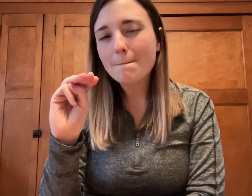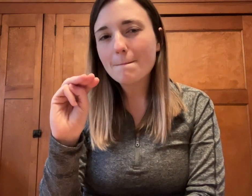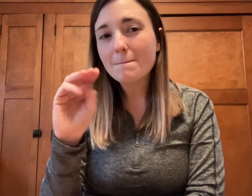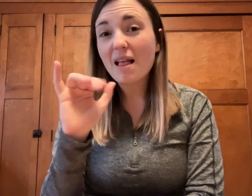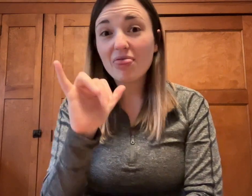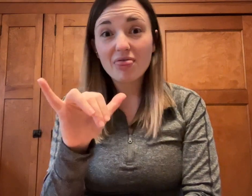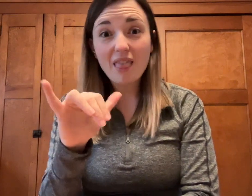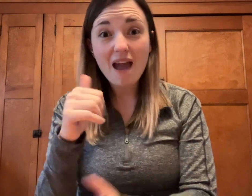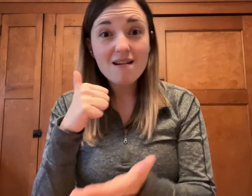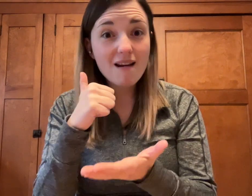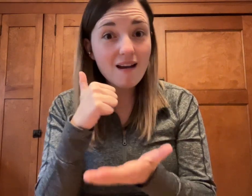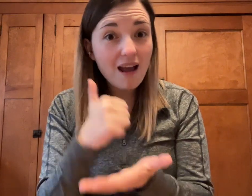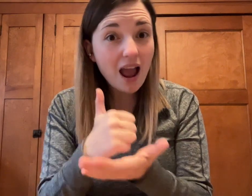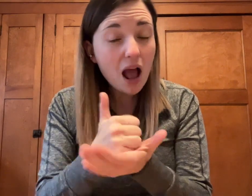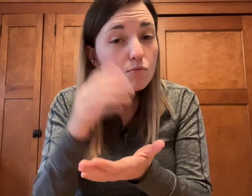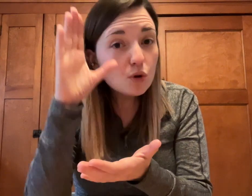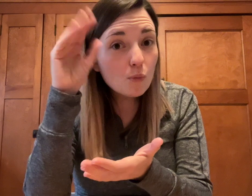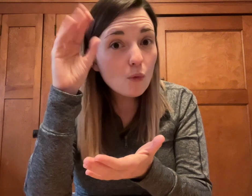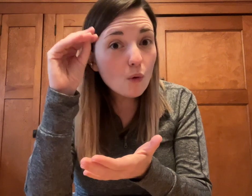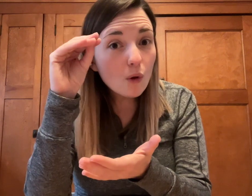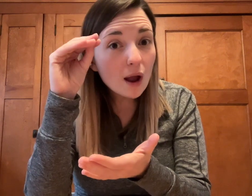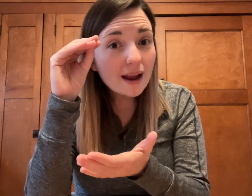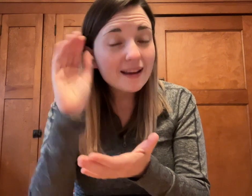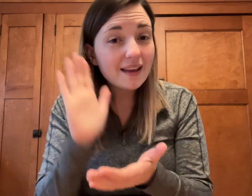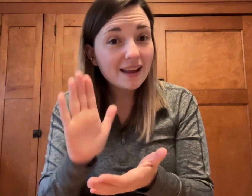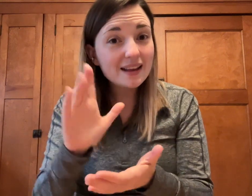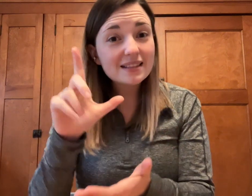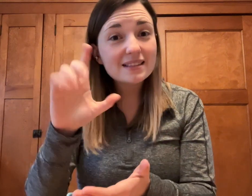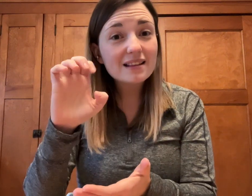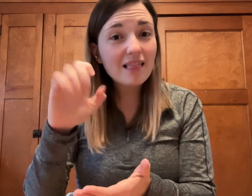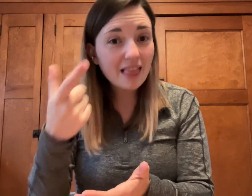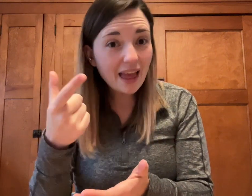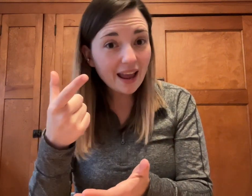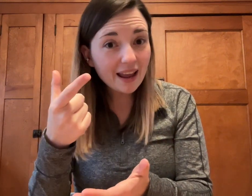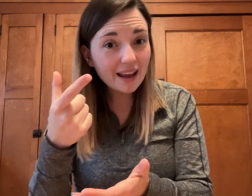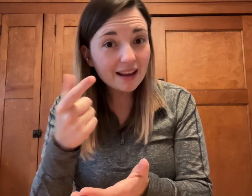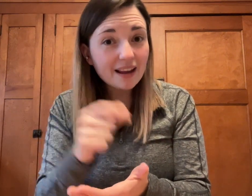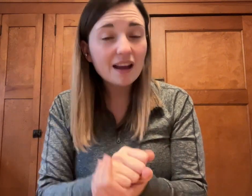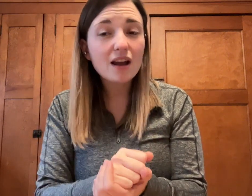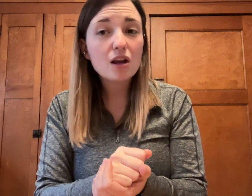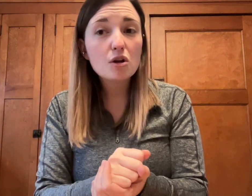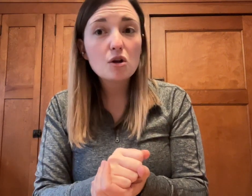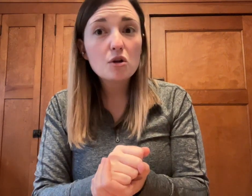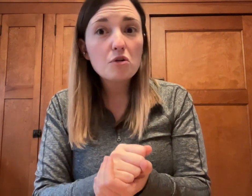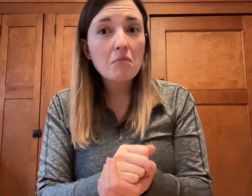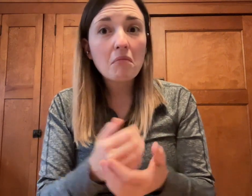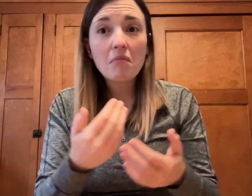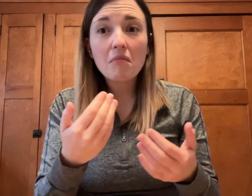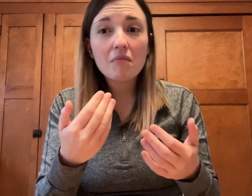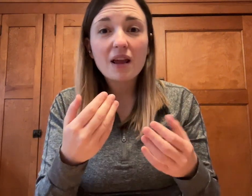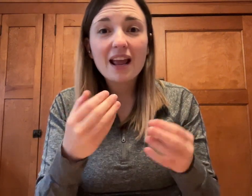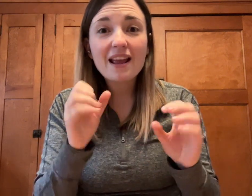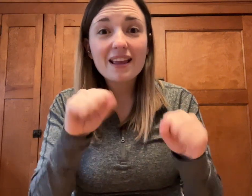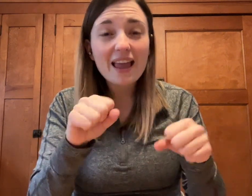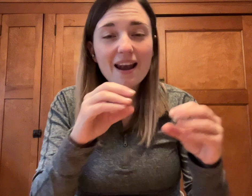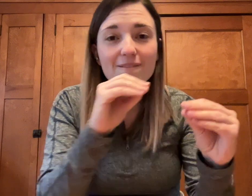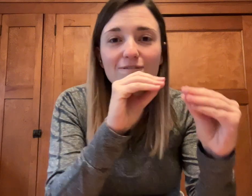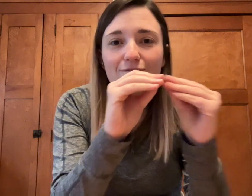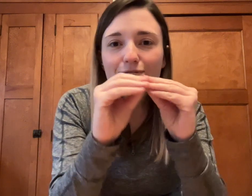that not only protects and supports, but it's also going to allow nutrients and calcium and other repair needed material to get to